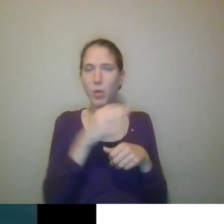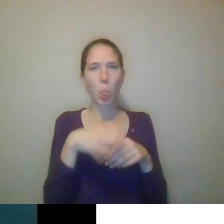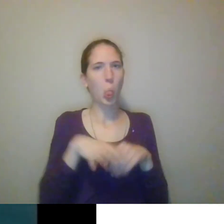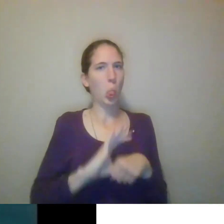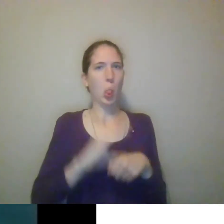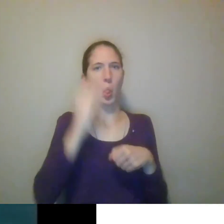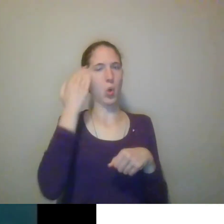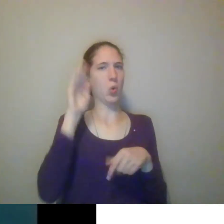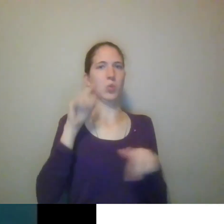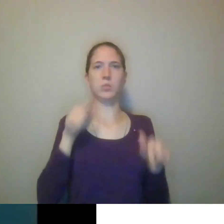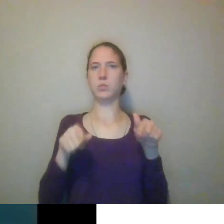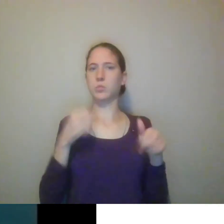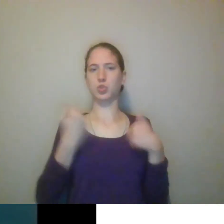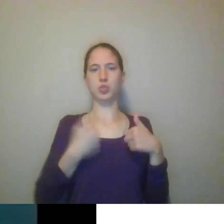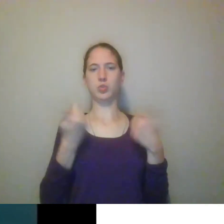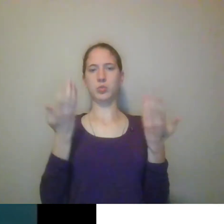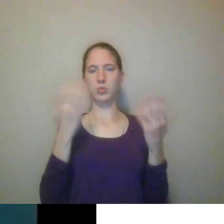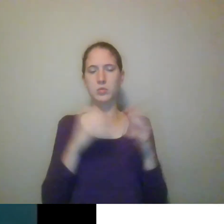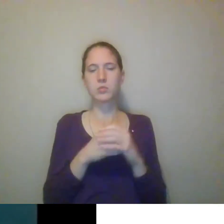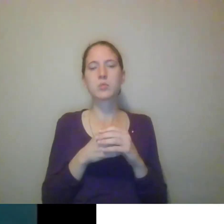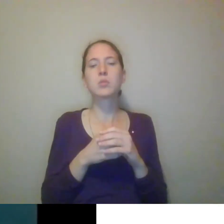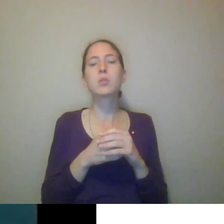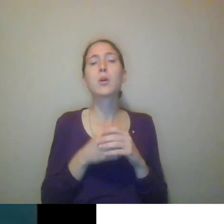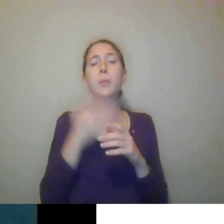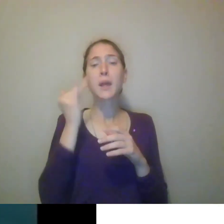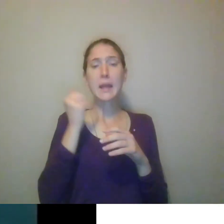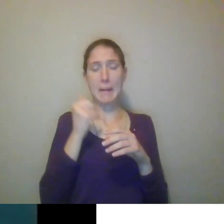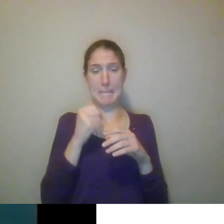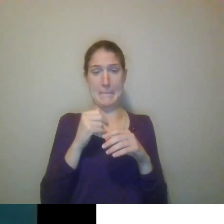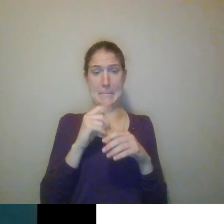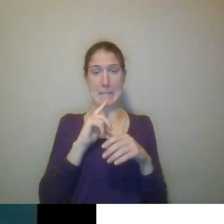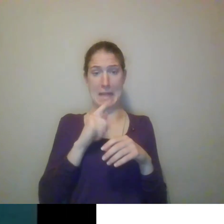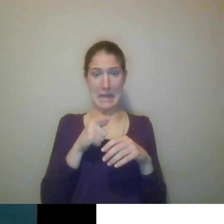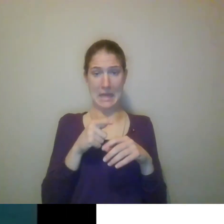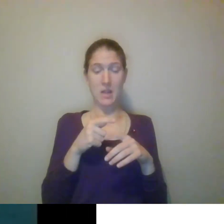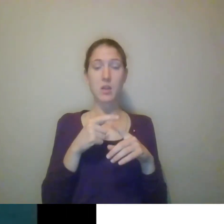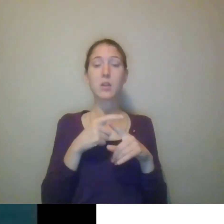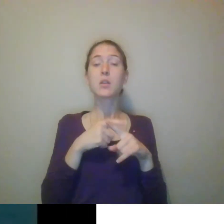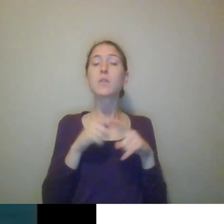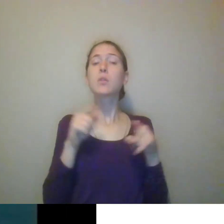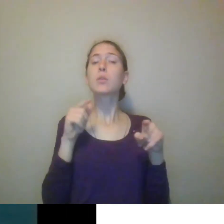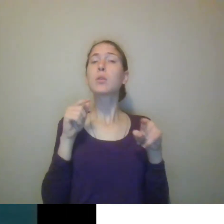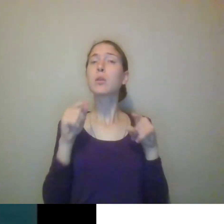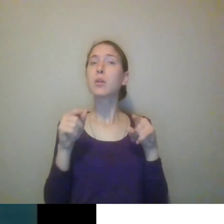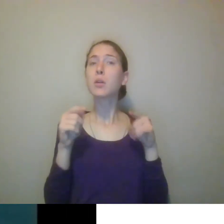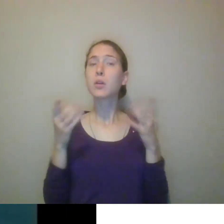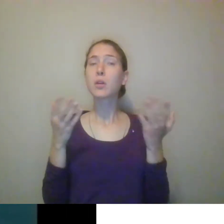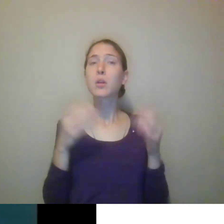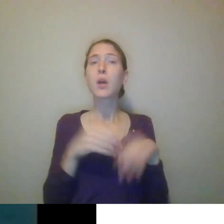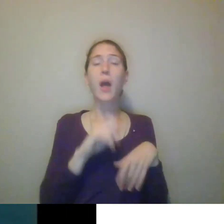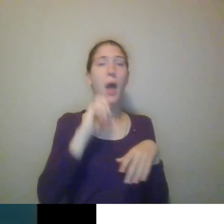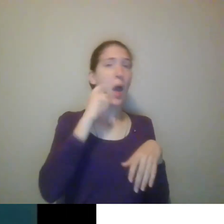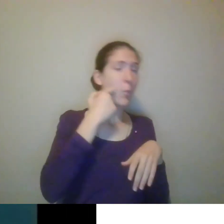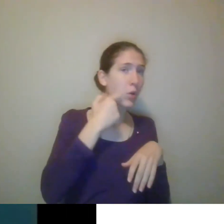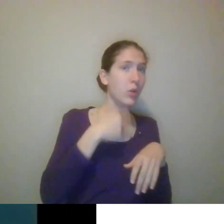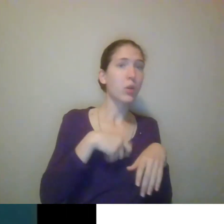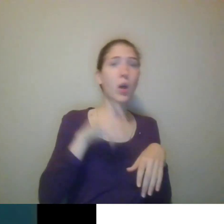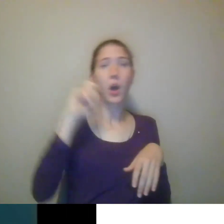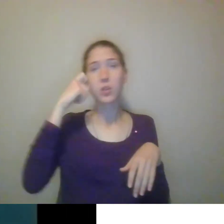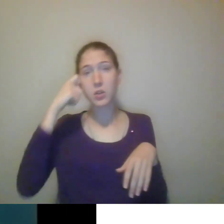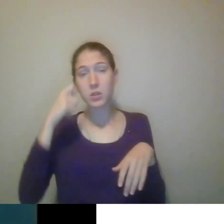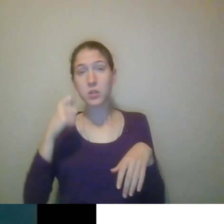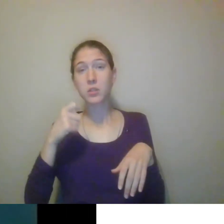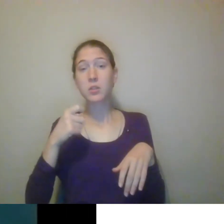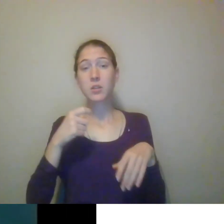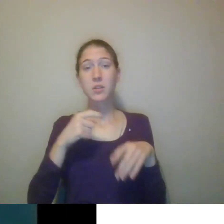so they're the same size, you won't be able to tell them apart, because the real big difference when you take and you eat an apple and you eat an onion is the